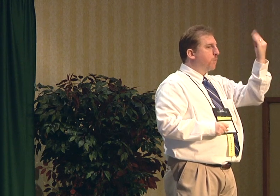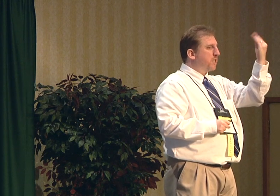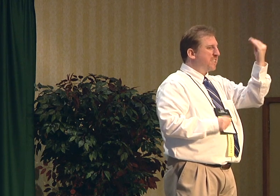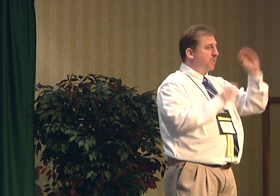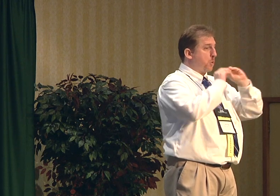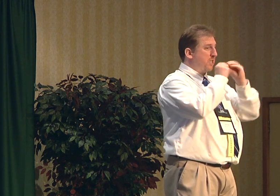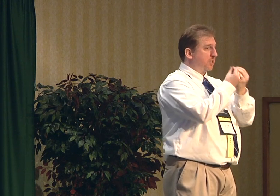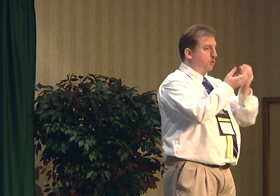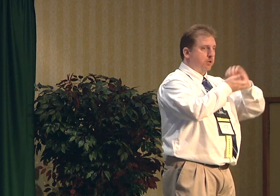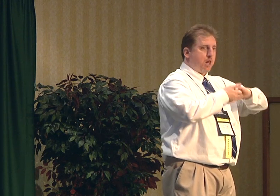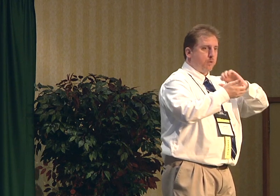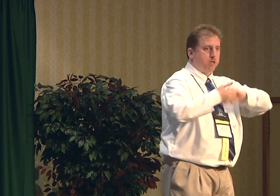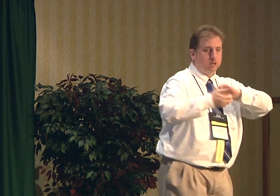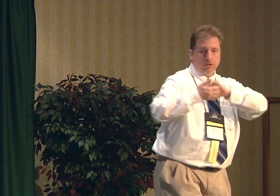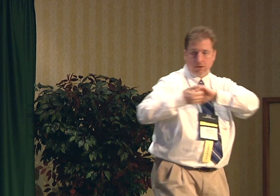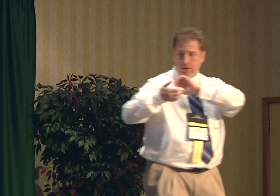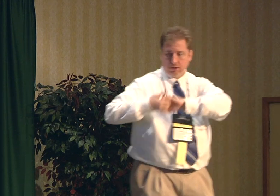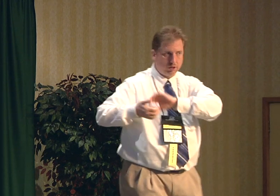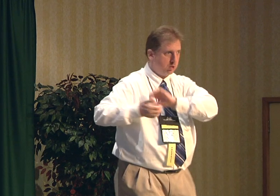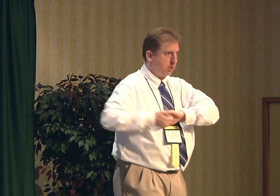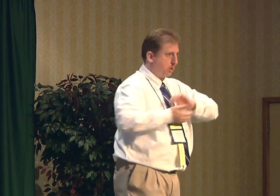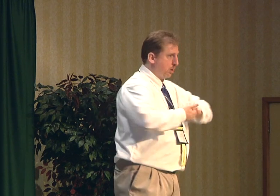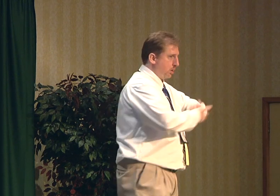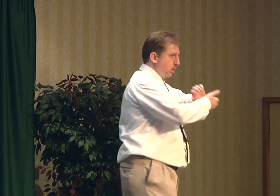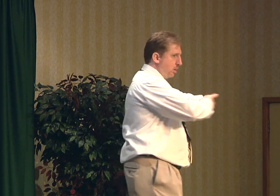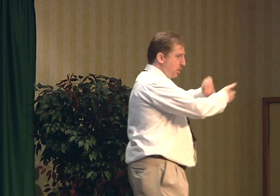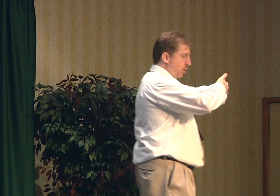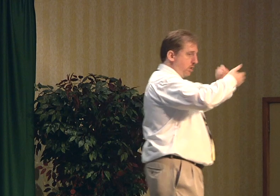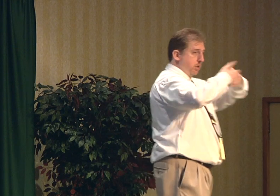18th, 2013. We got 14 organizations to collaborate.